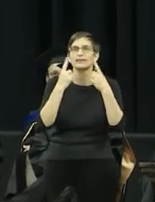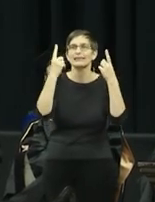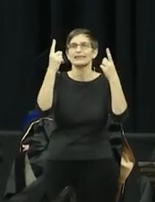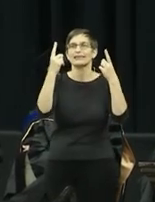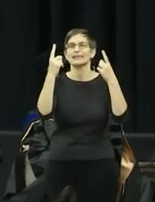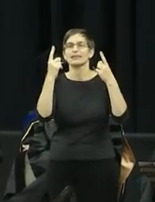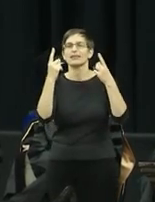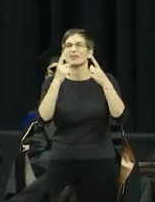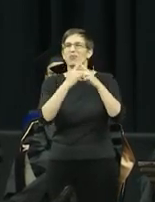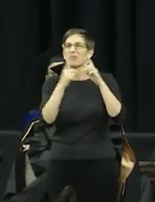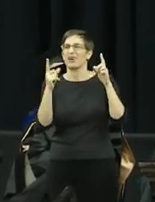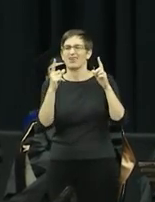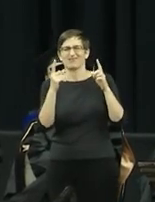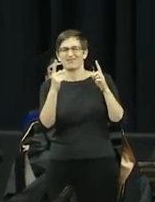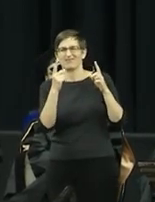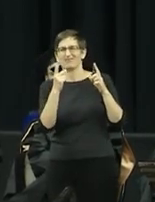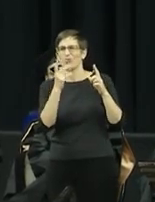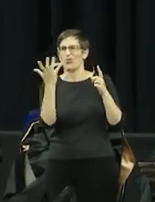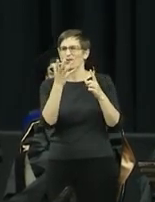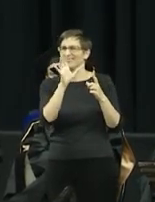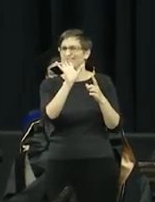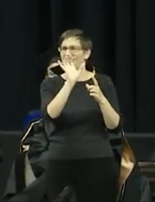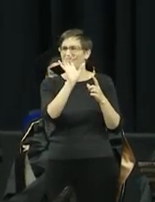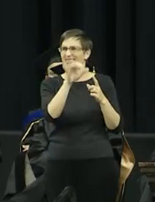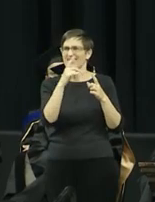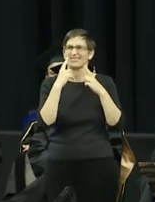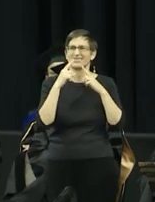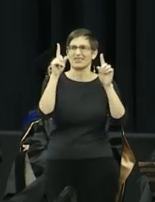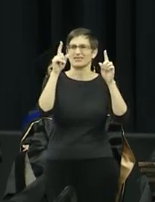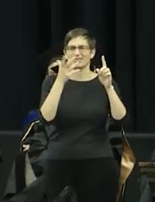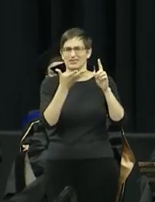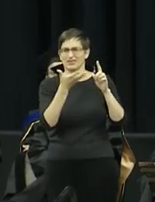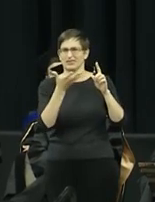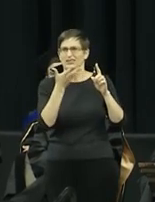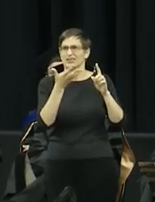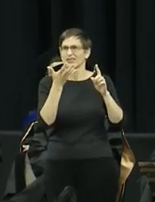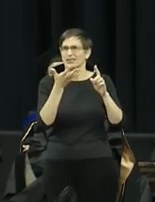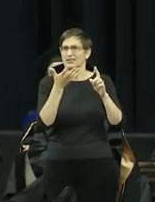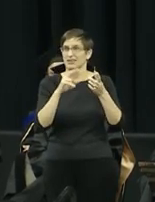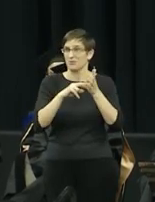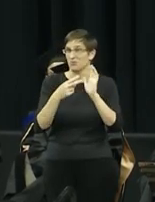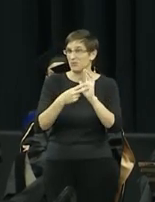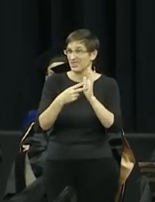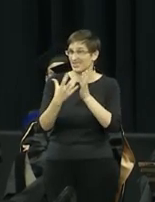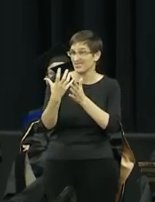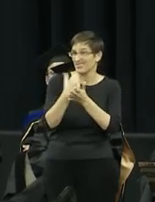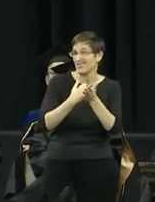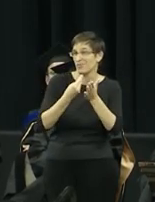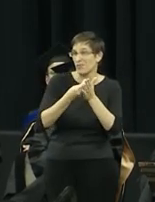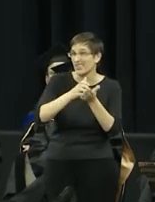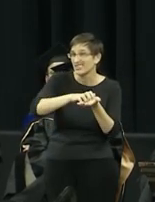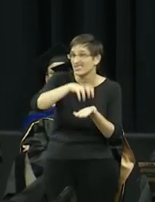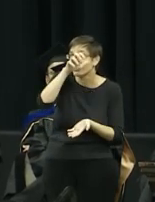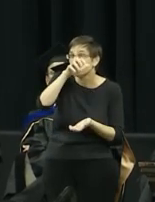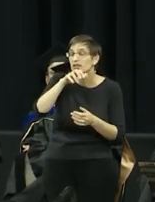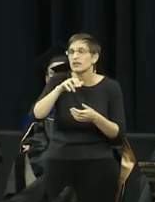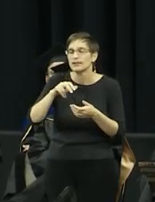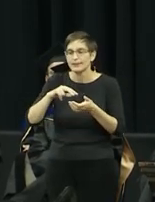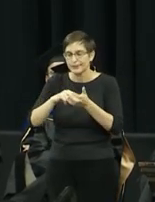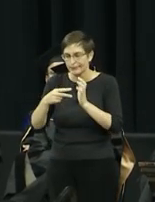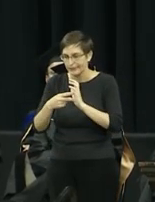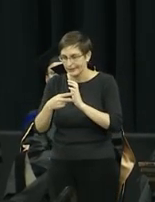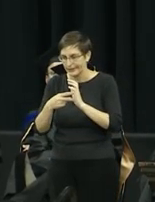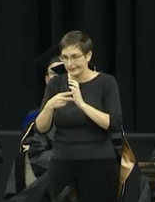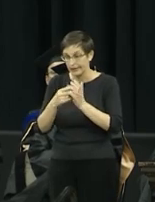But it's not concrete or definite, is it? Does success mean a six-figure paycheck? Does success mean saving